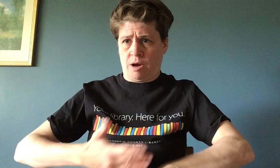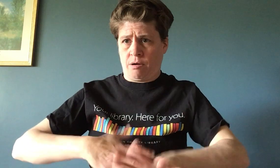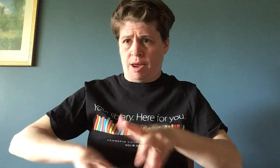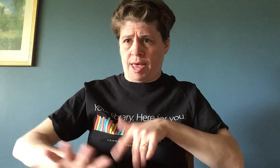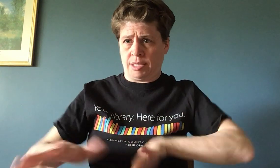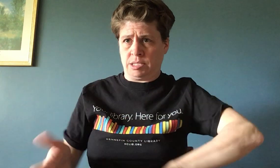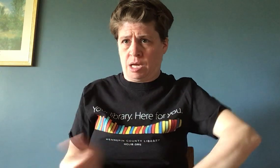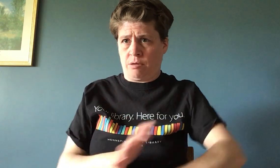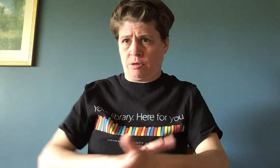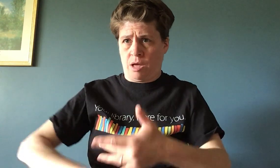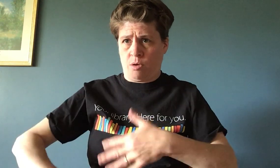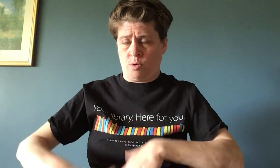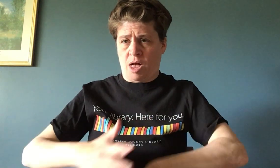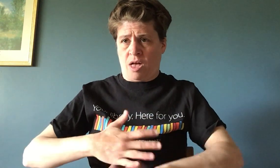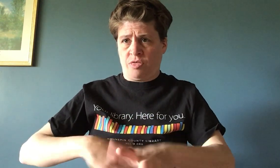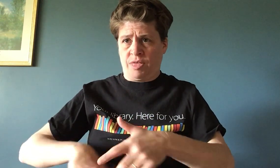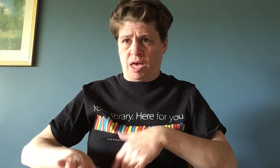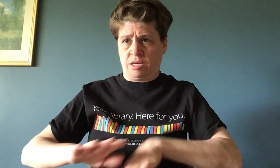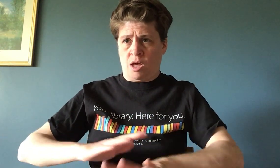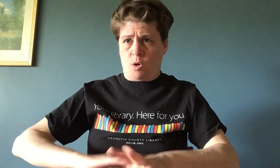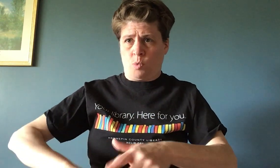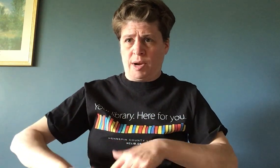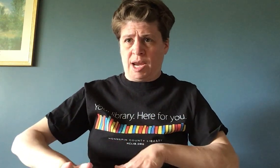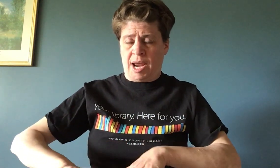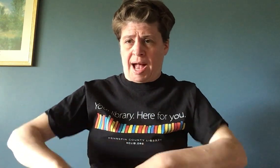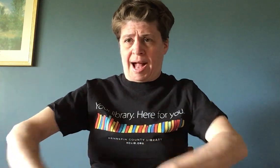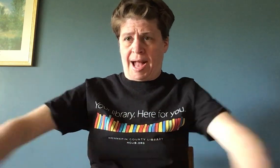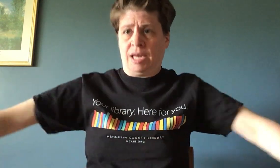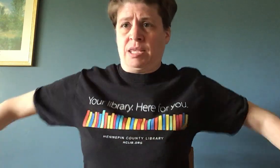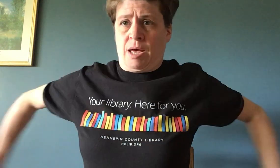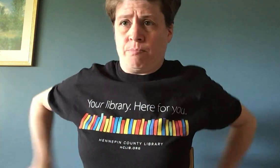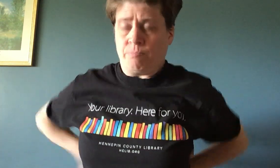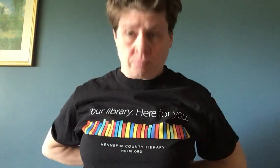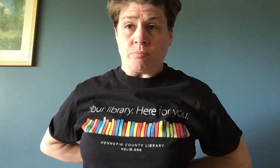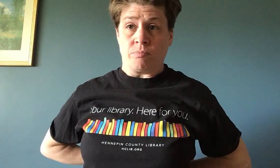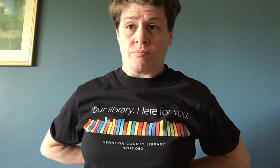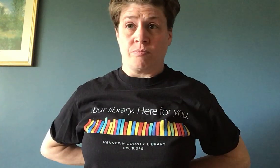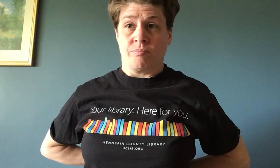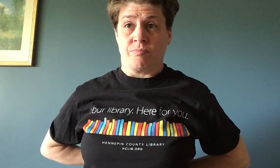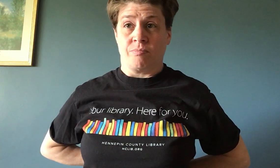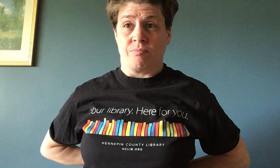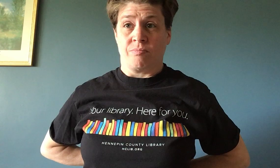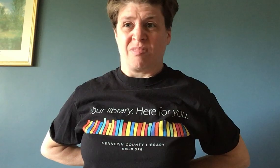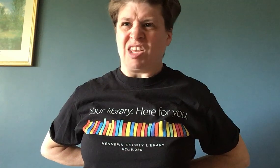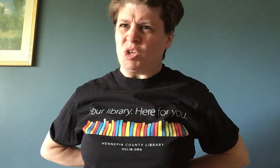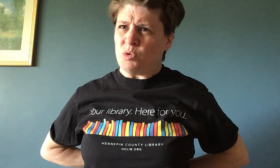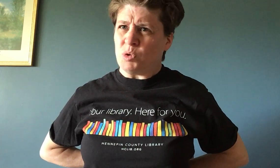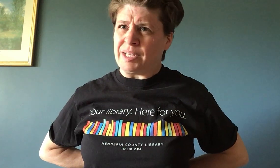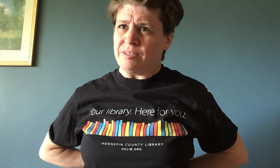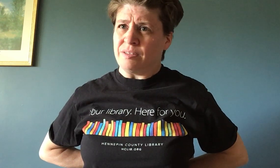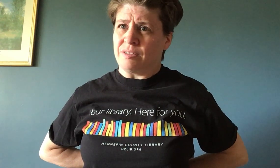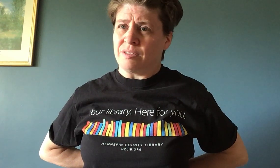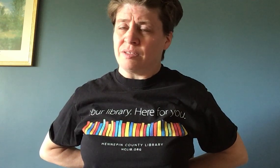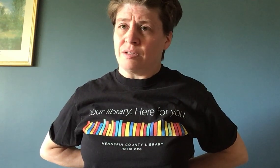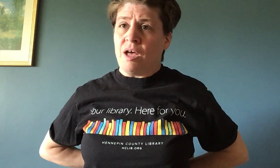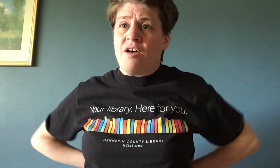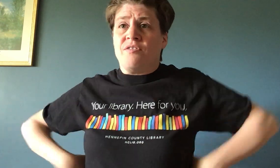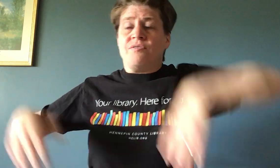our hands down low, then we hide them. Can you do it?